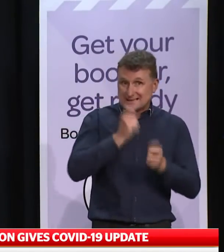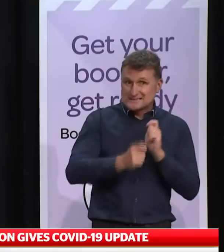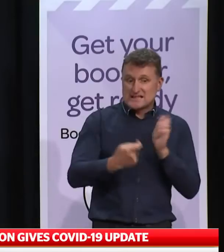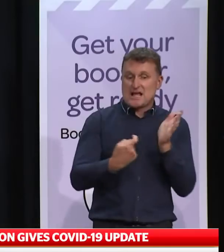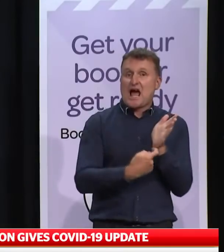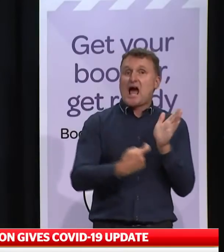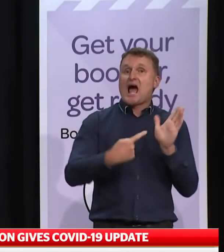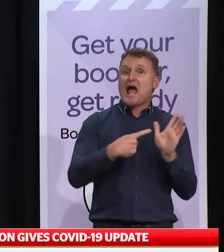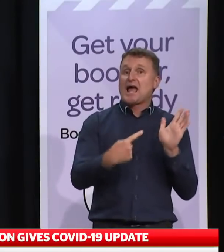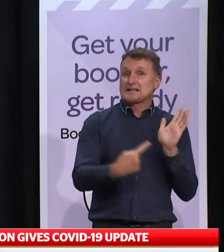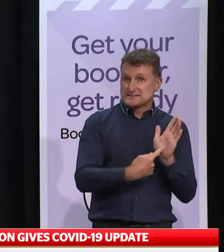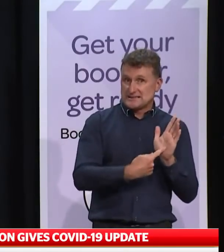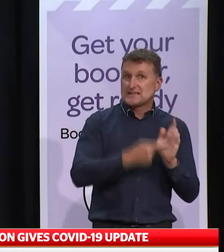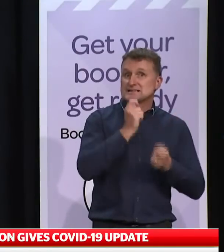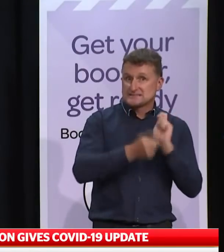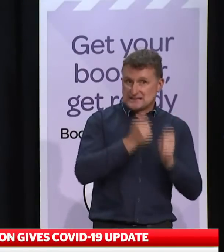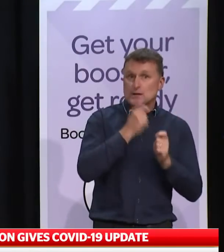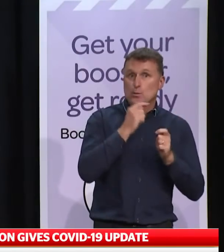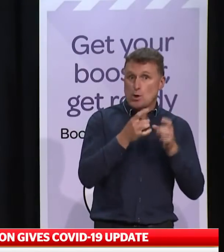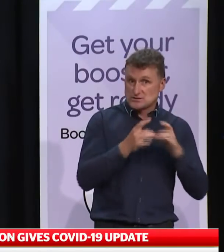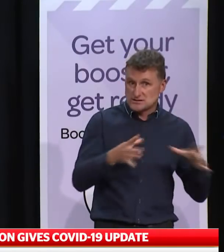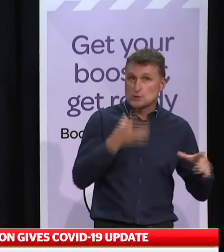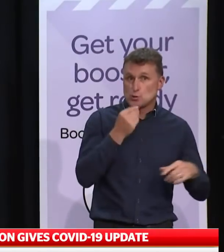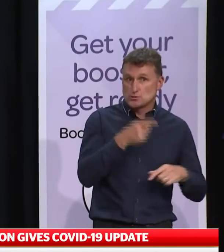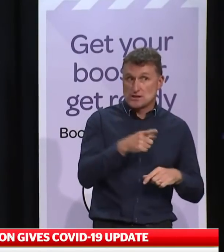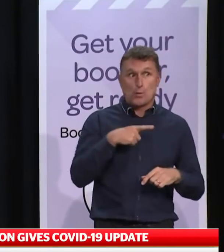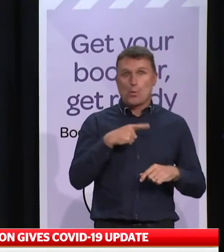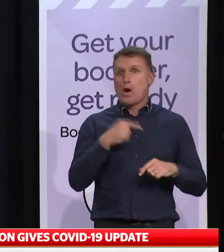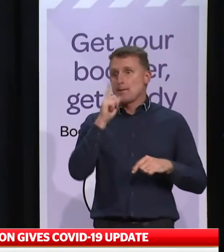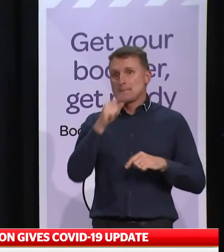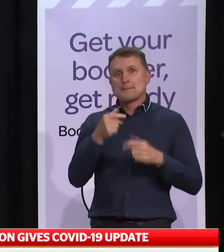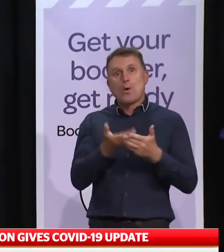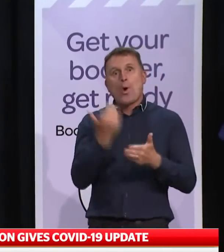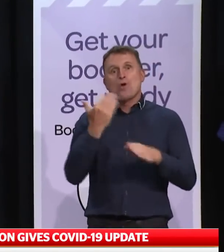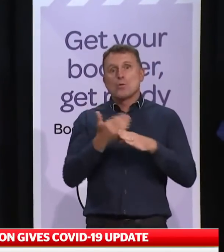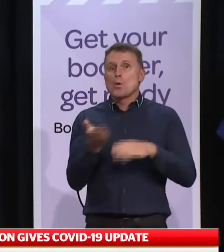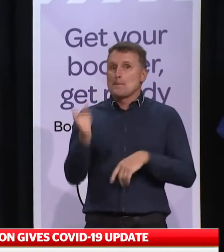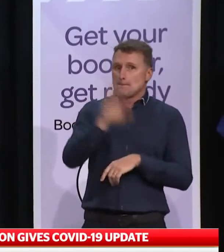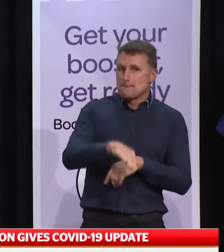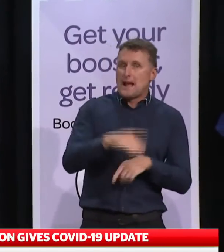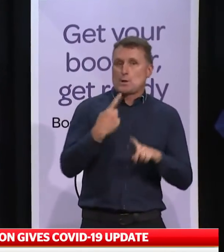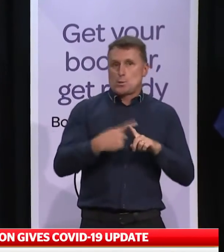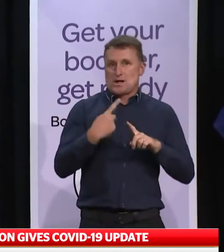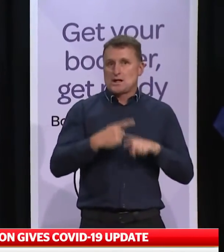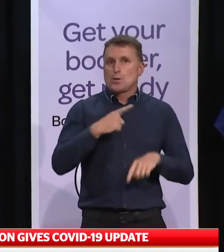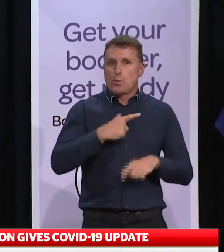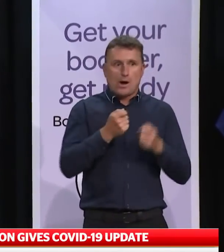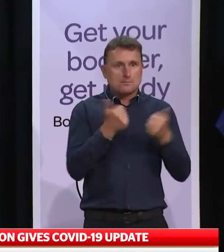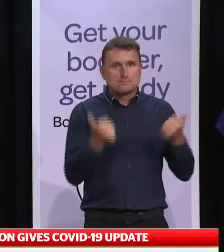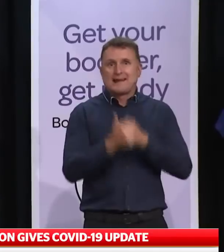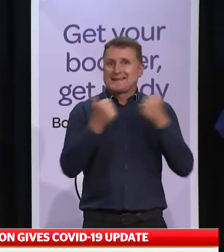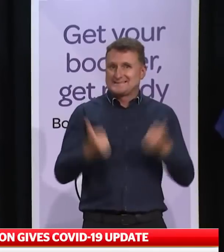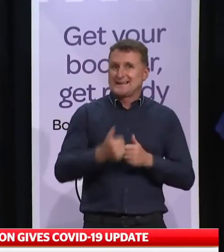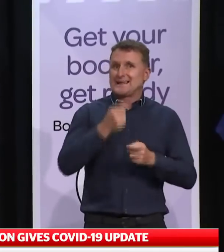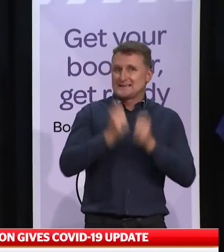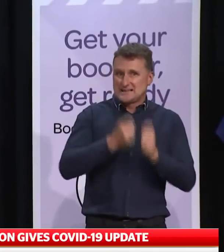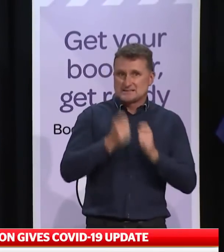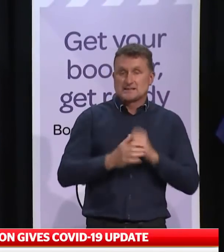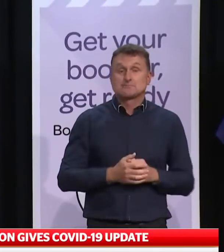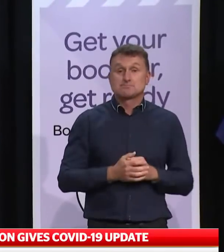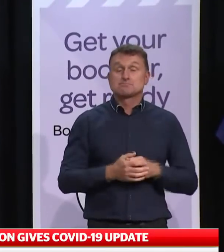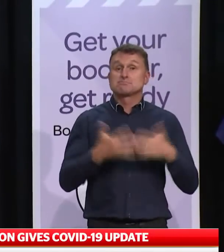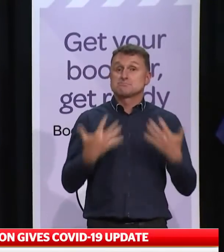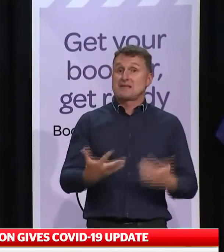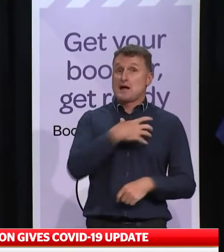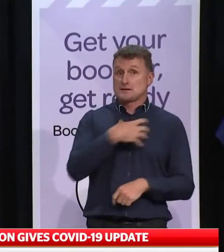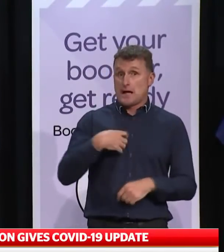a return to work program for critical businesses. To that end, today I can announce that the government has secured the delivery of enough rapid